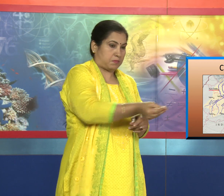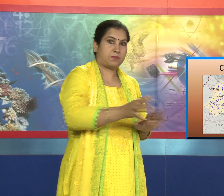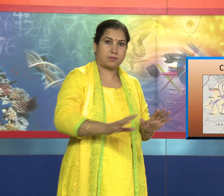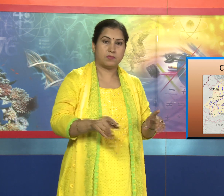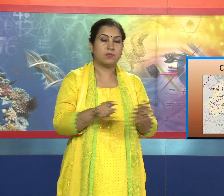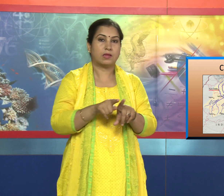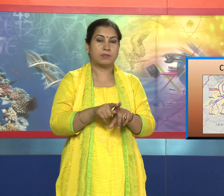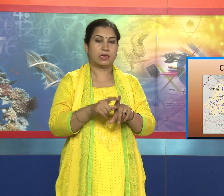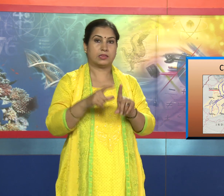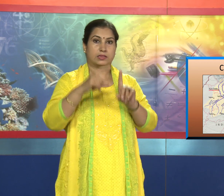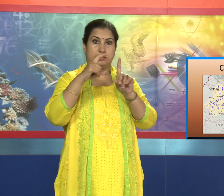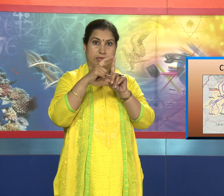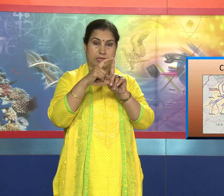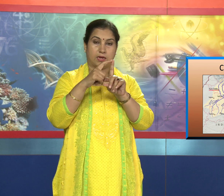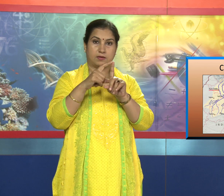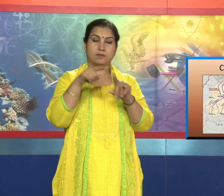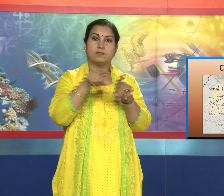Delhi, on the bank of Yamuna,